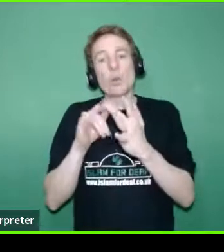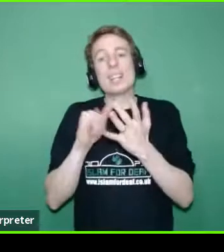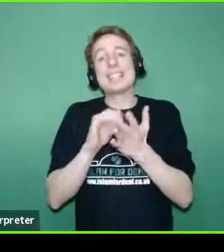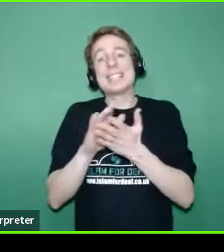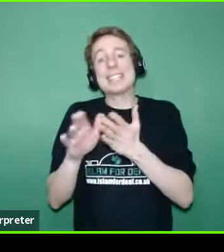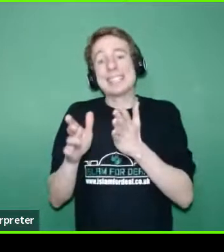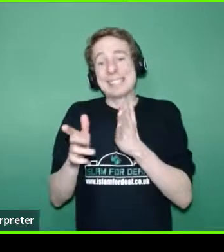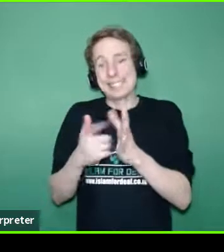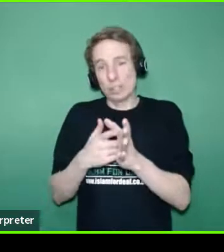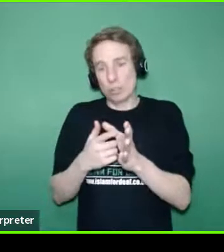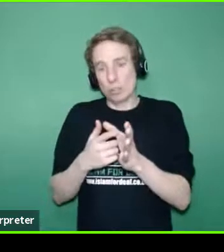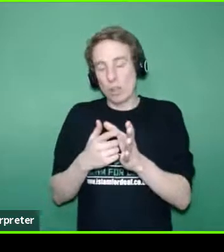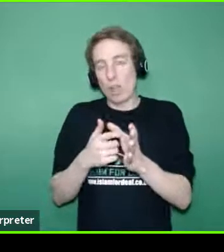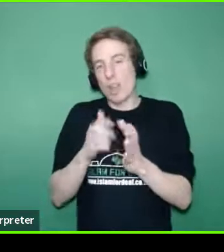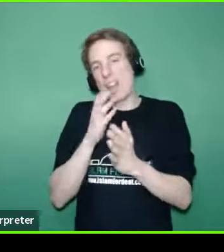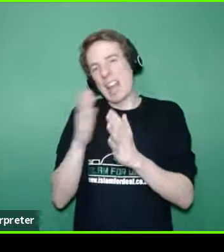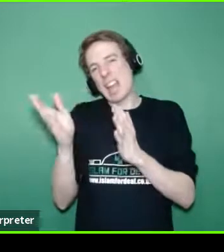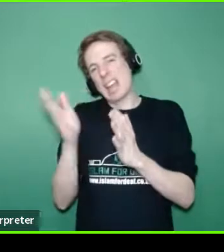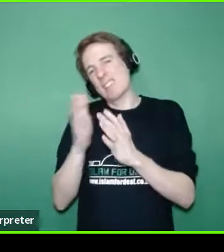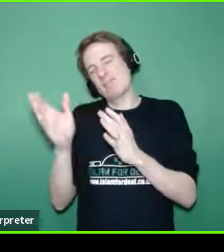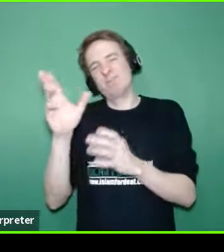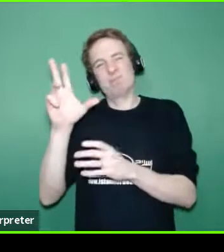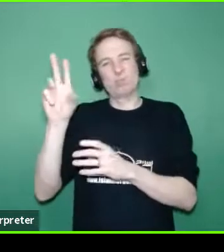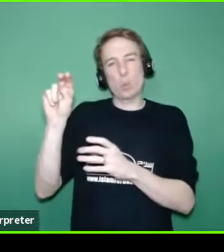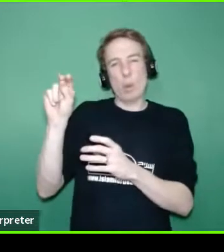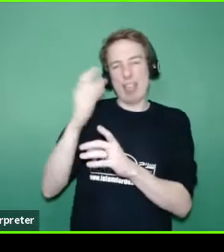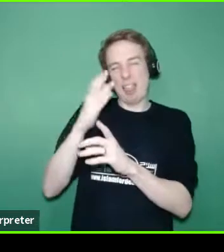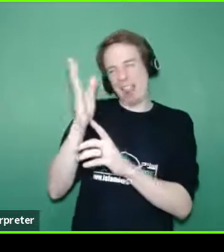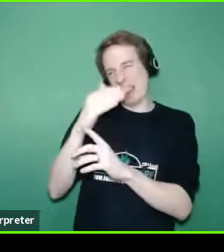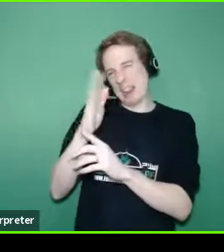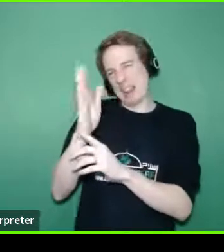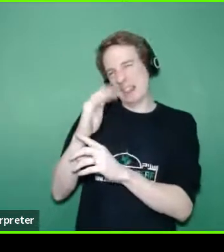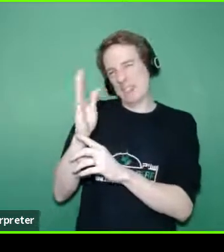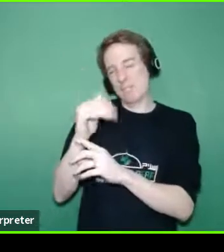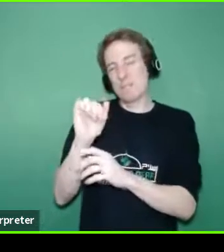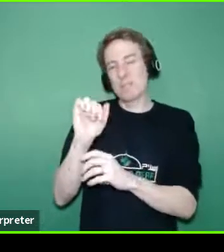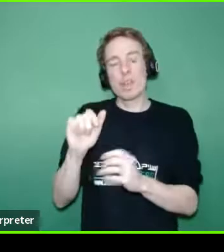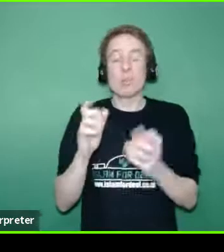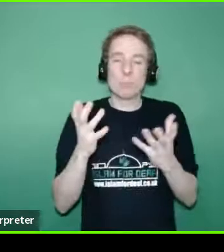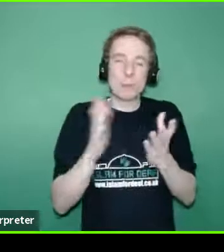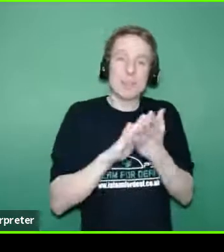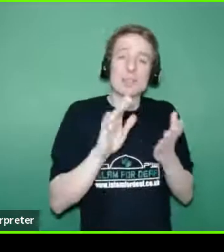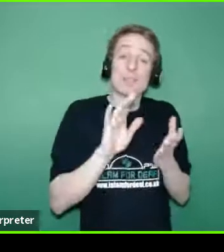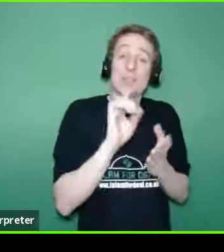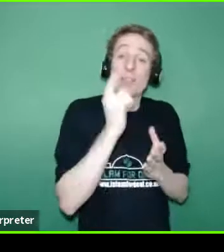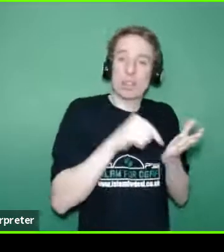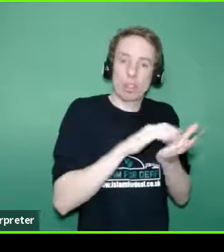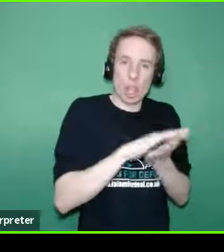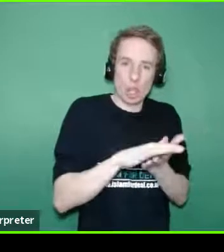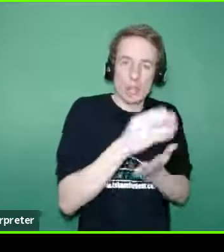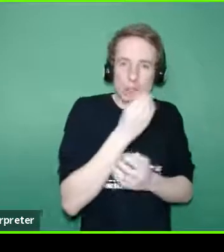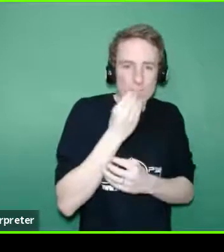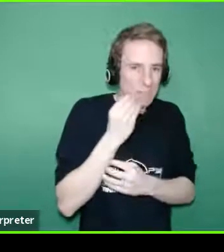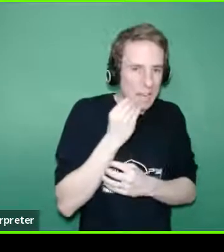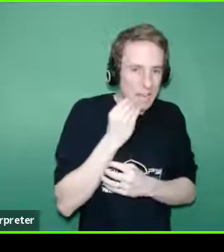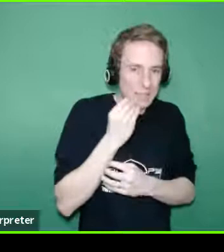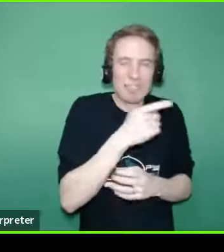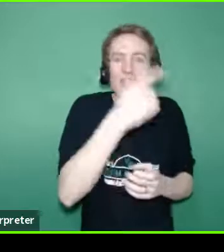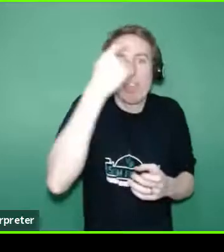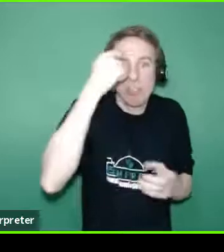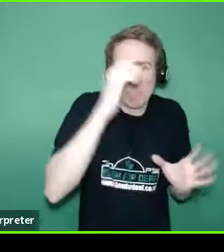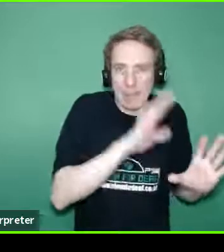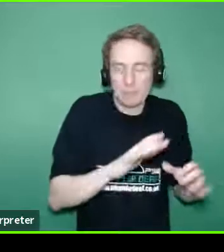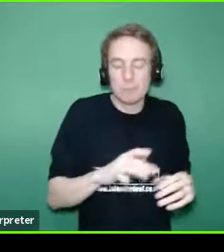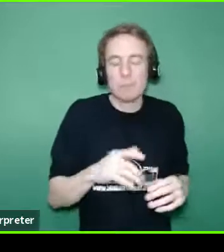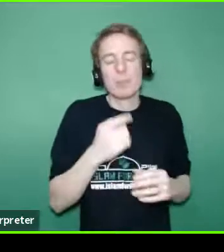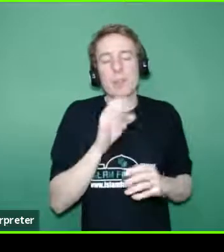and sort of midnight. Then so they're fasted the Thursday, and then after the Isha